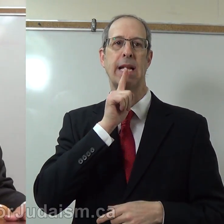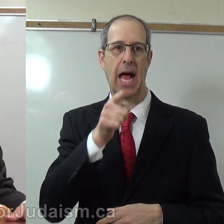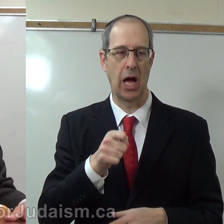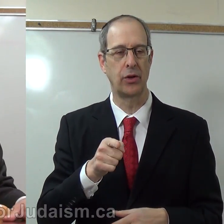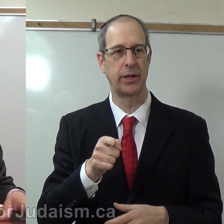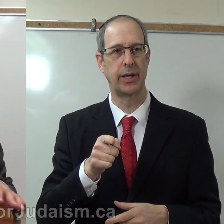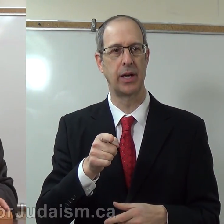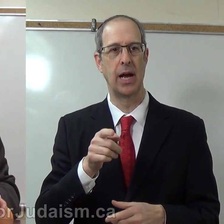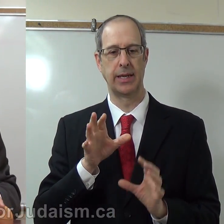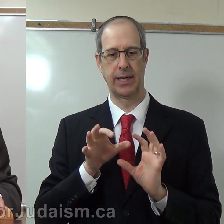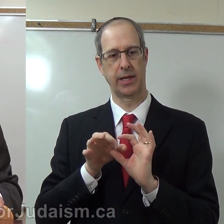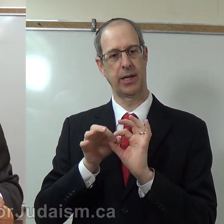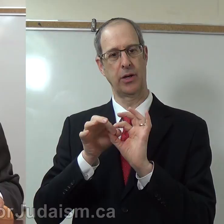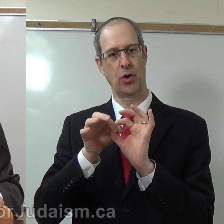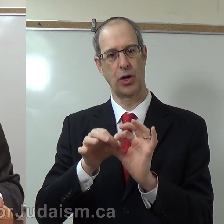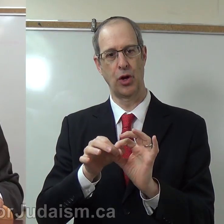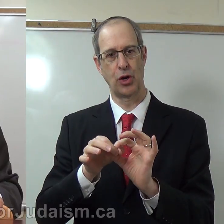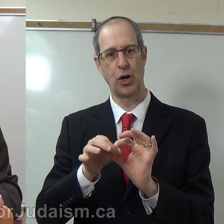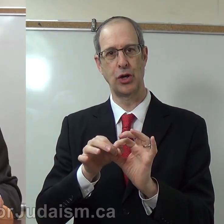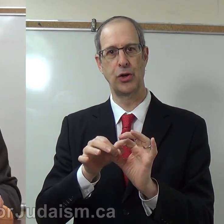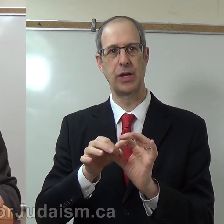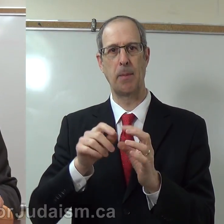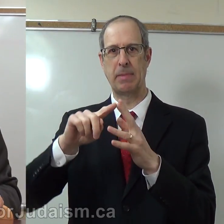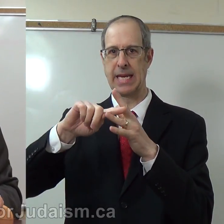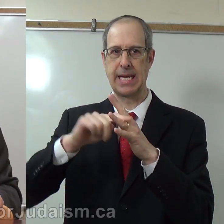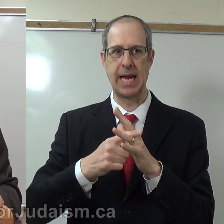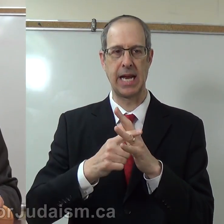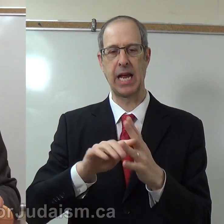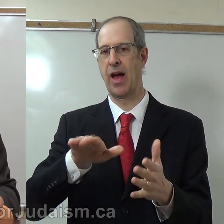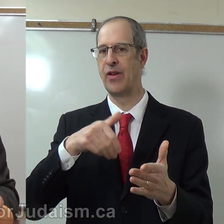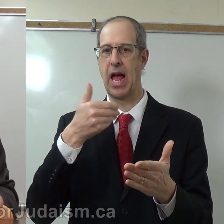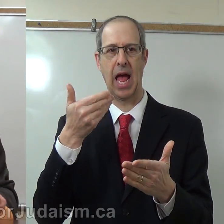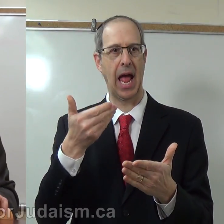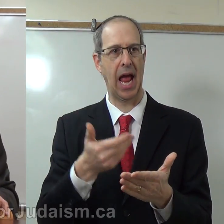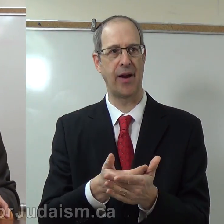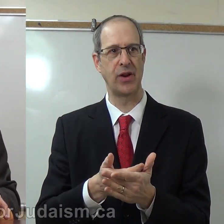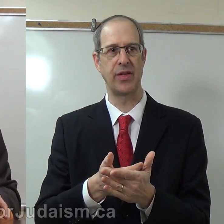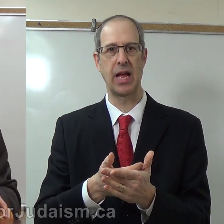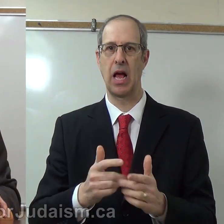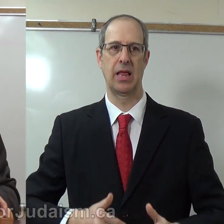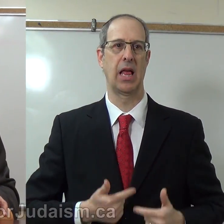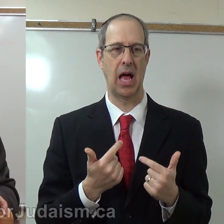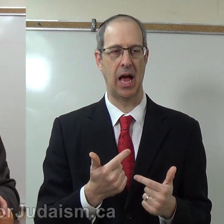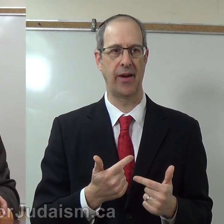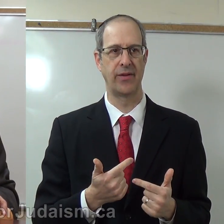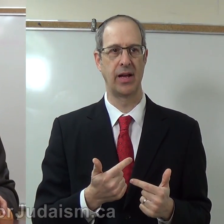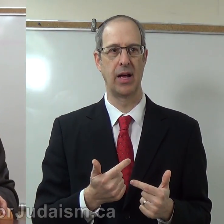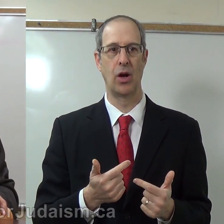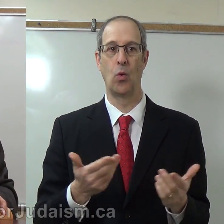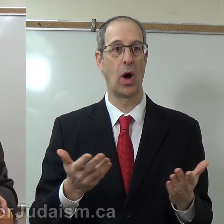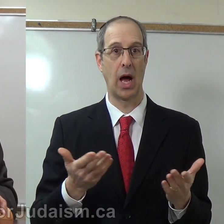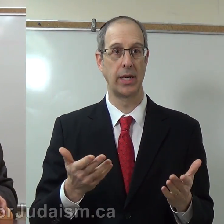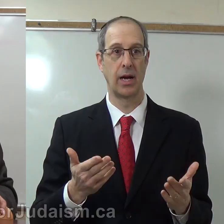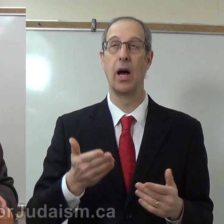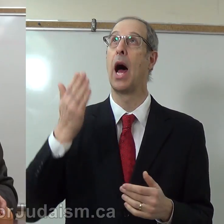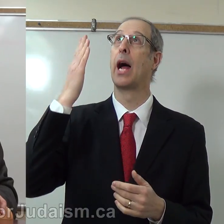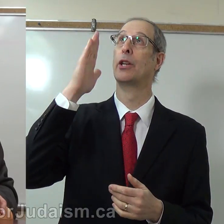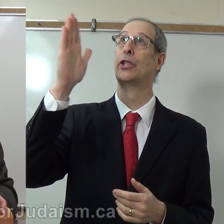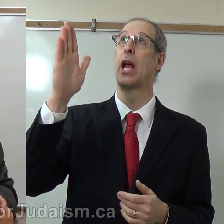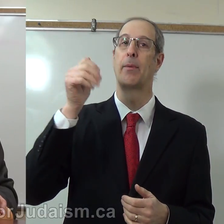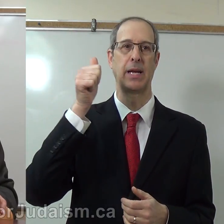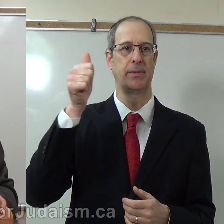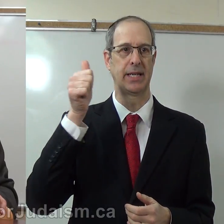connect ourselves to the source of everything that exists. And that is Hashem